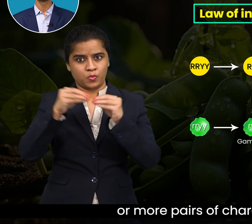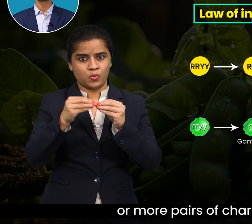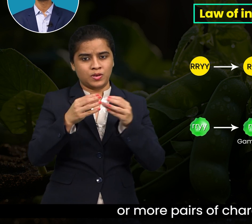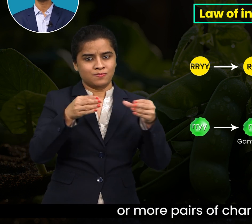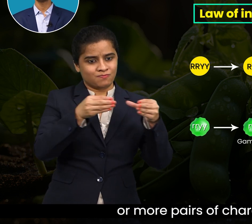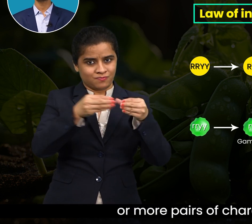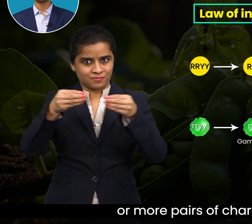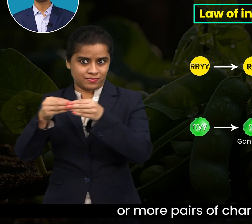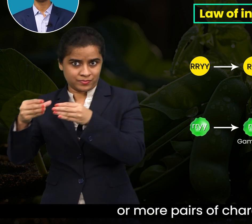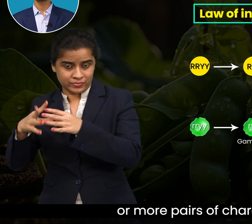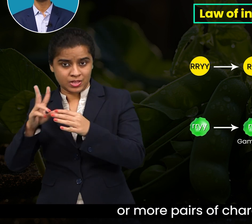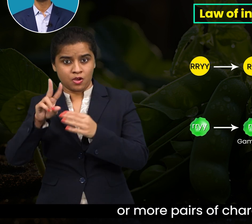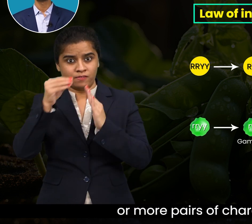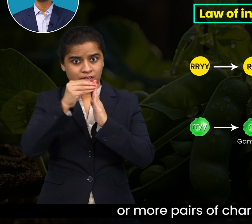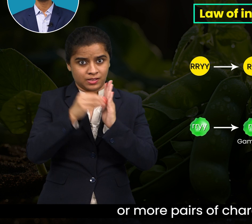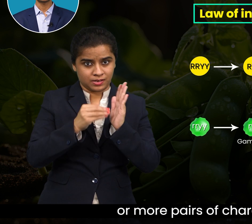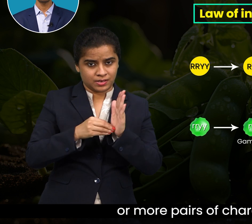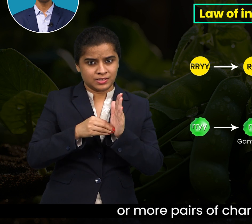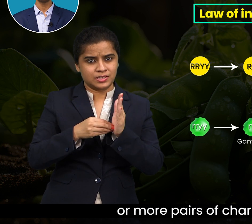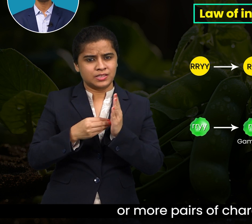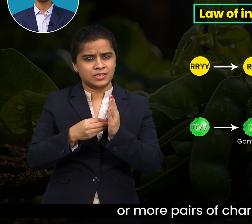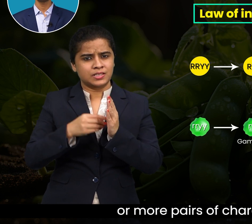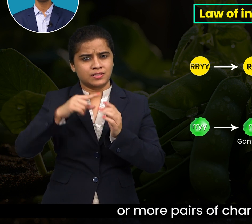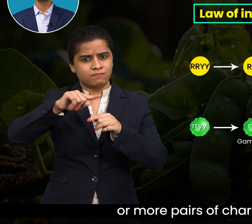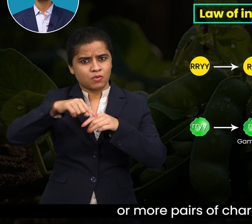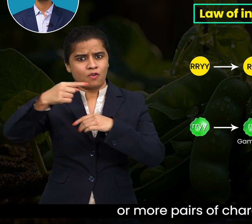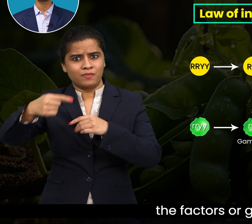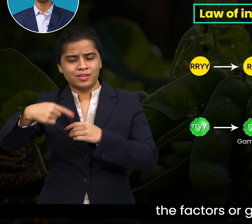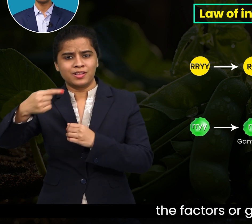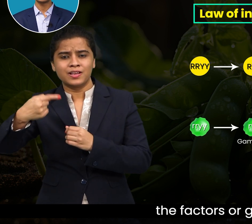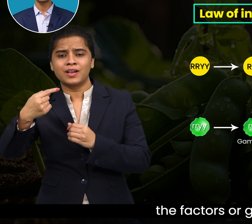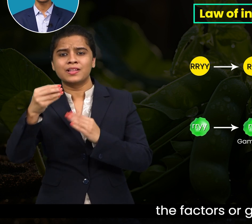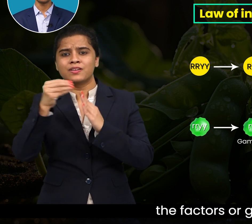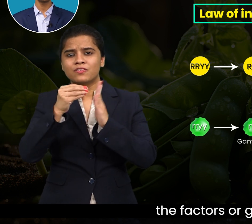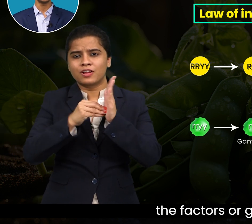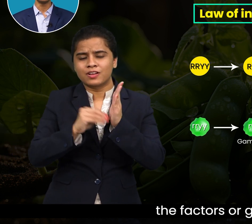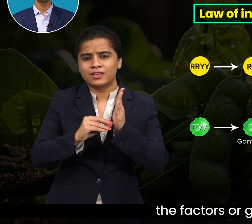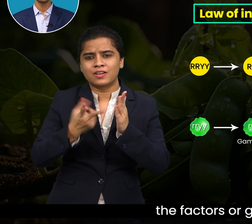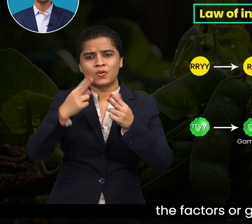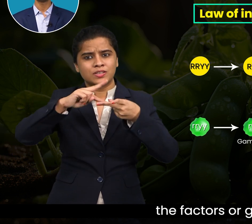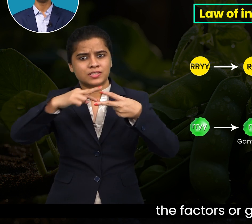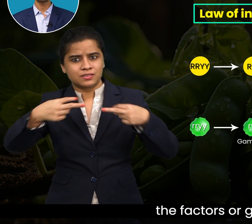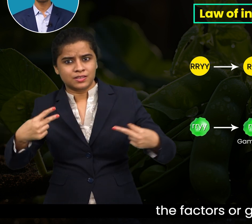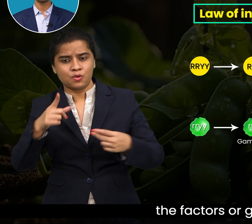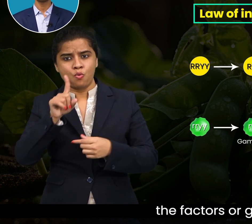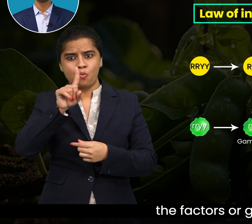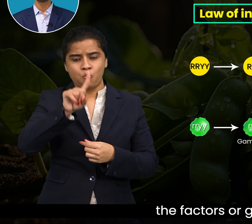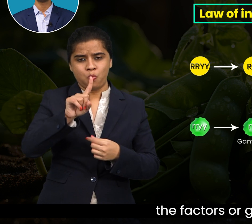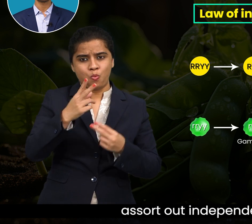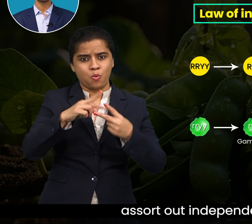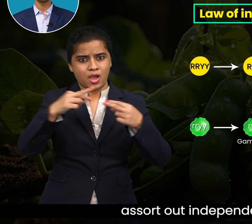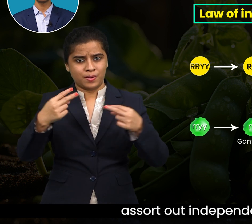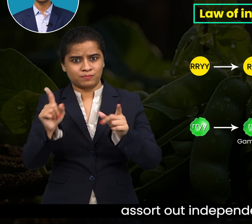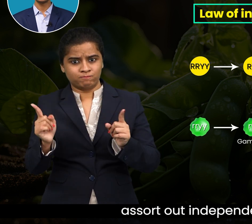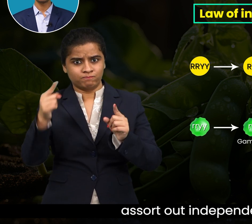pairs of characters, simultaneously the factors or genes of one pair